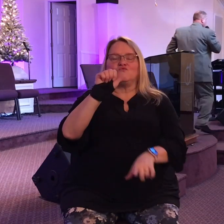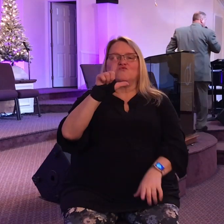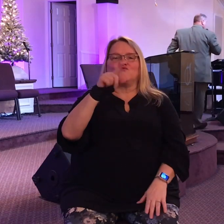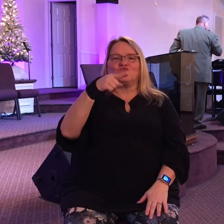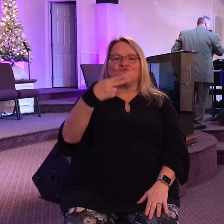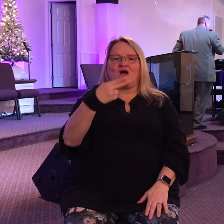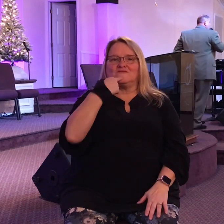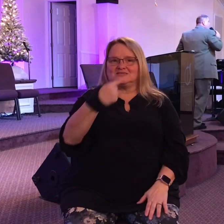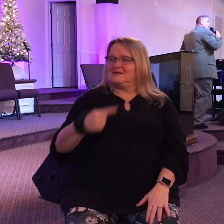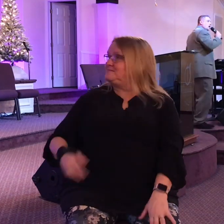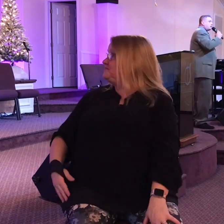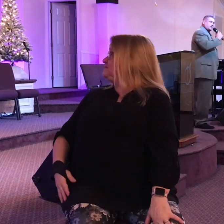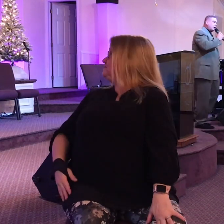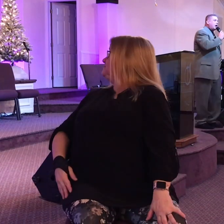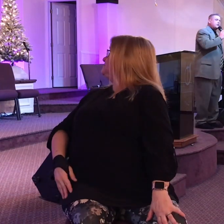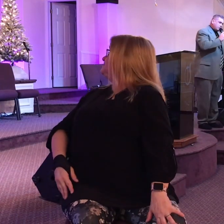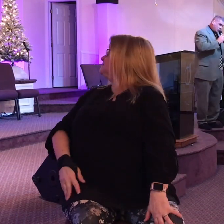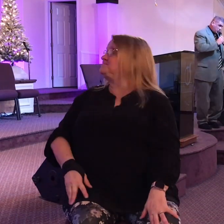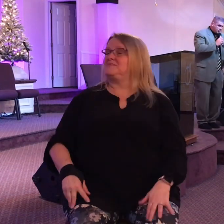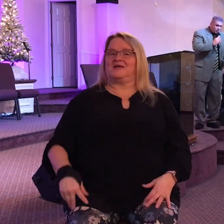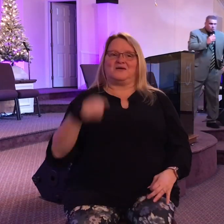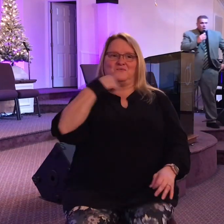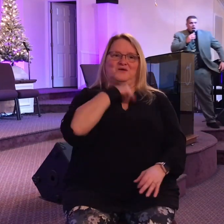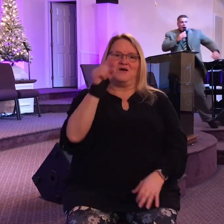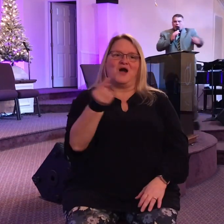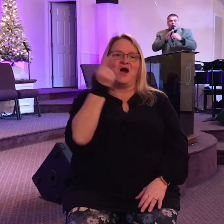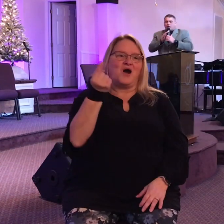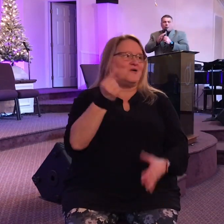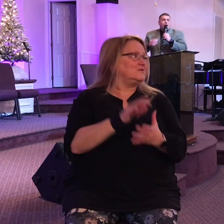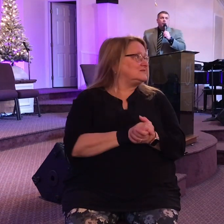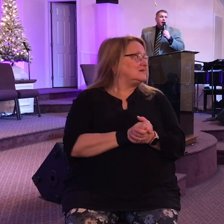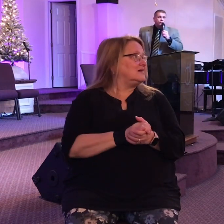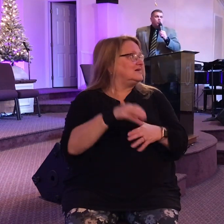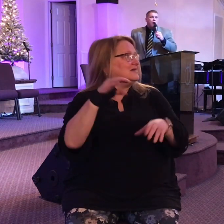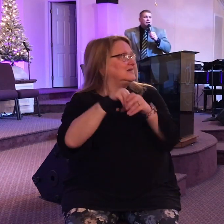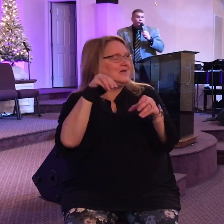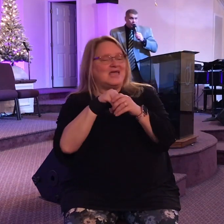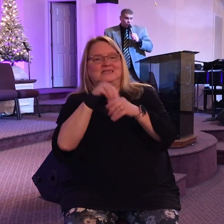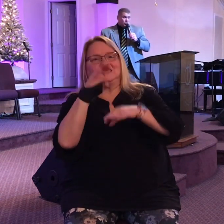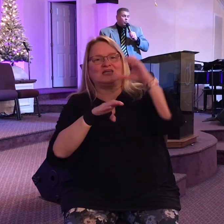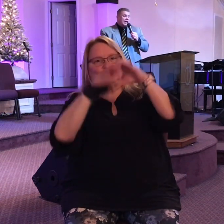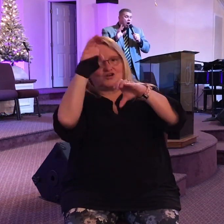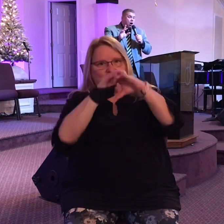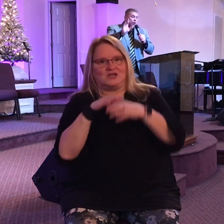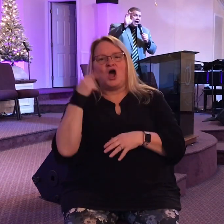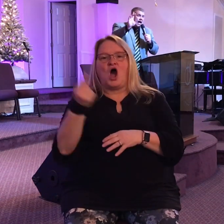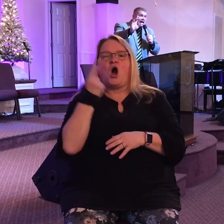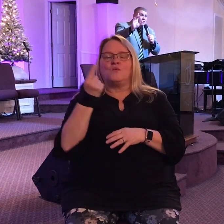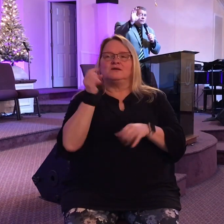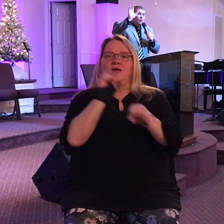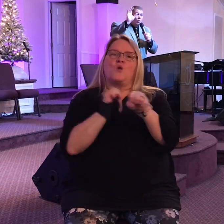going toward Bridgeport, we are constantly under construction. And we are never quite finished. We